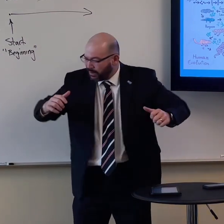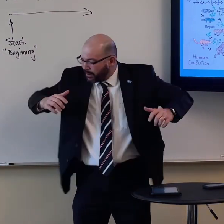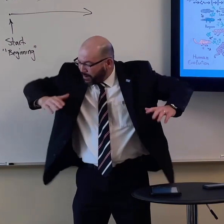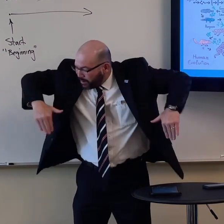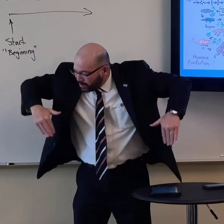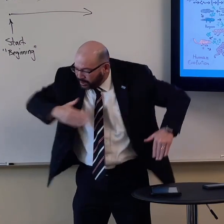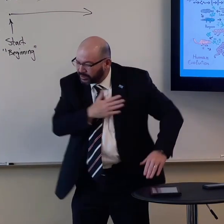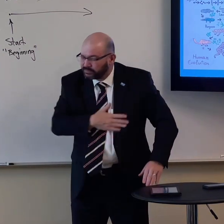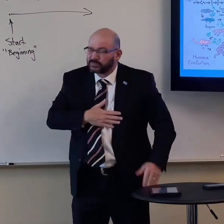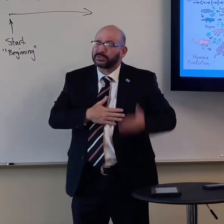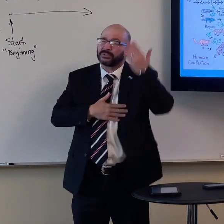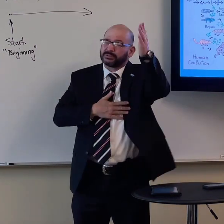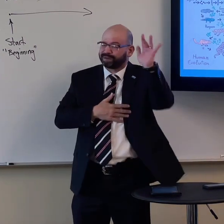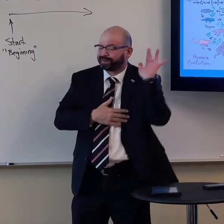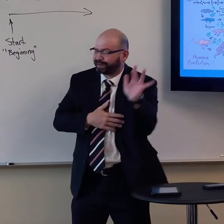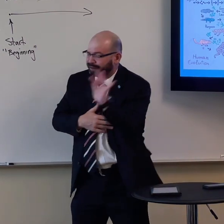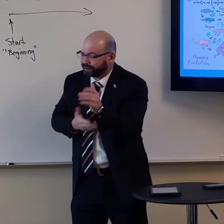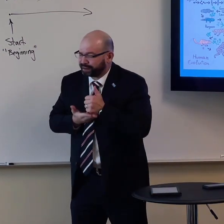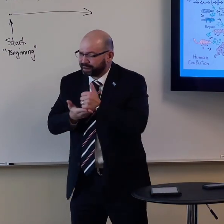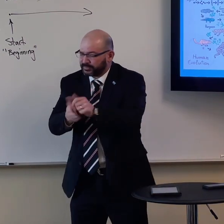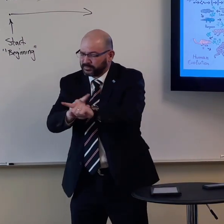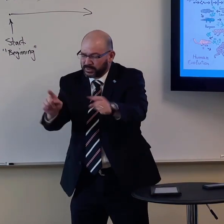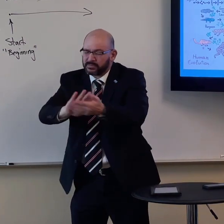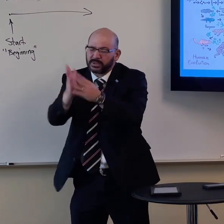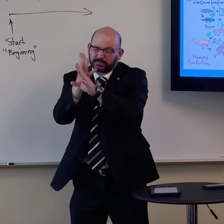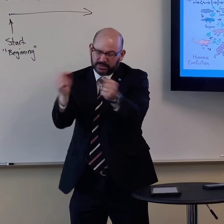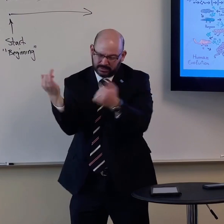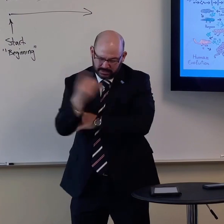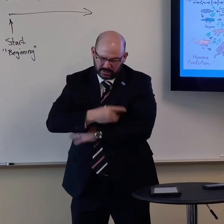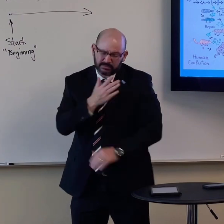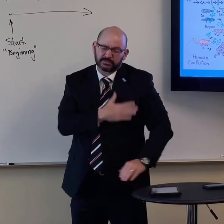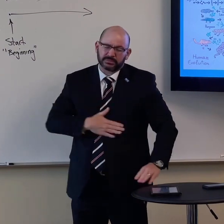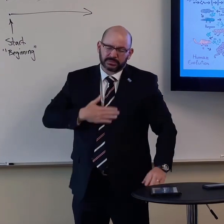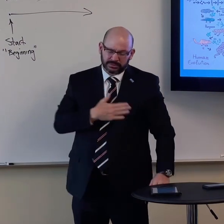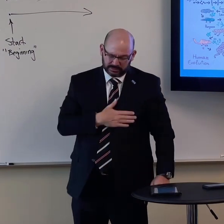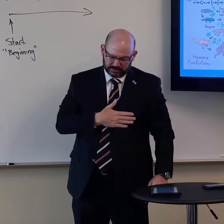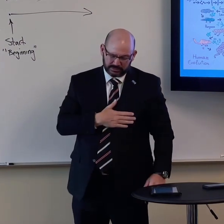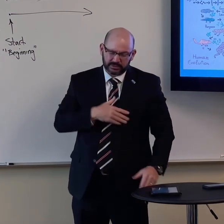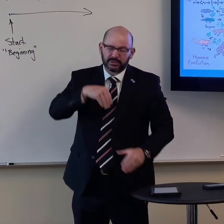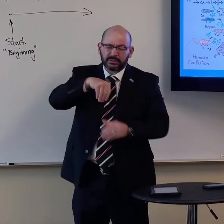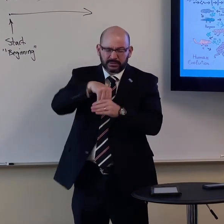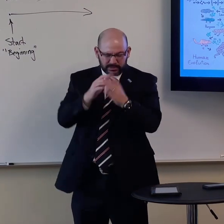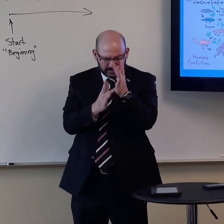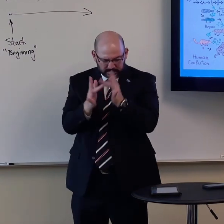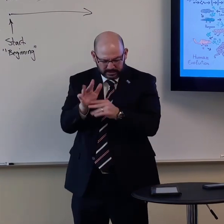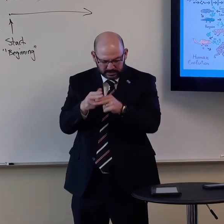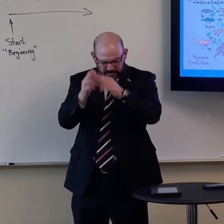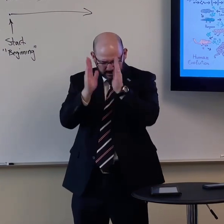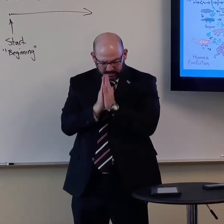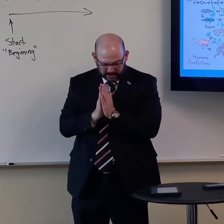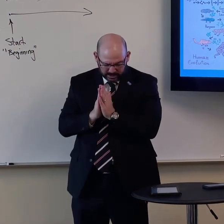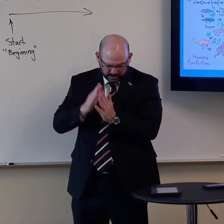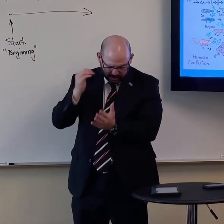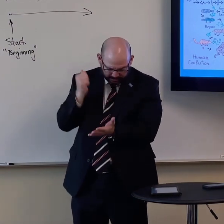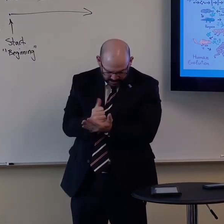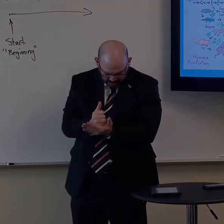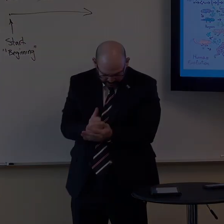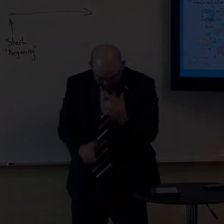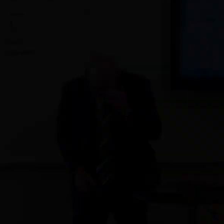but they don't have salvation, work in their heart so that they can be saved today. In Jesus' name we pray, amen.